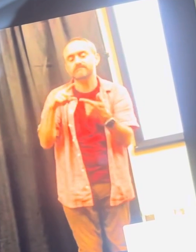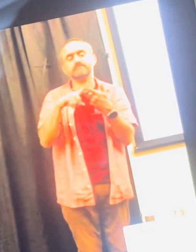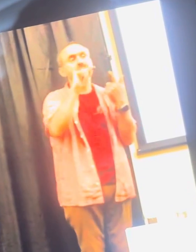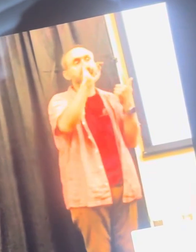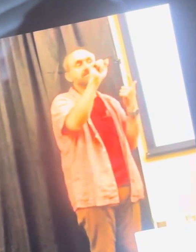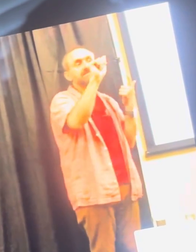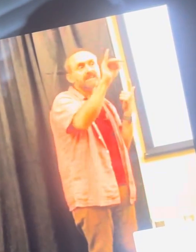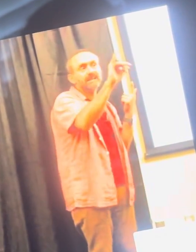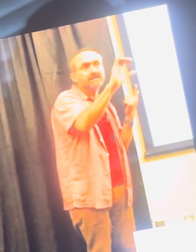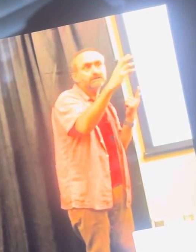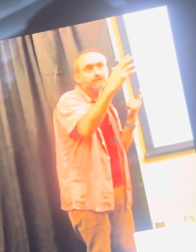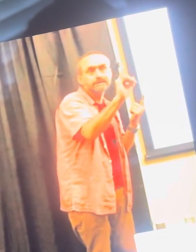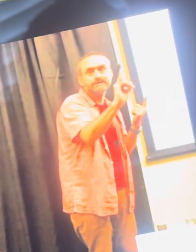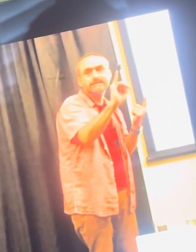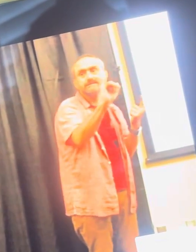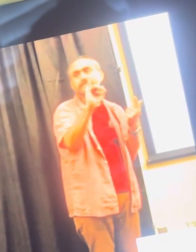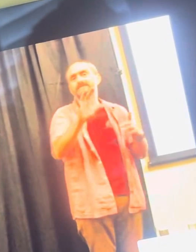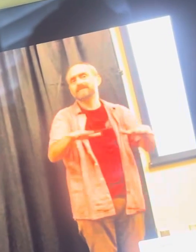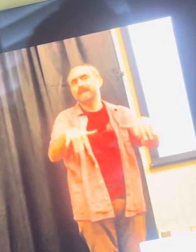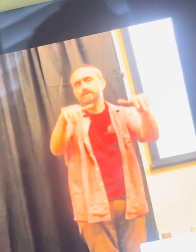for example, dancing.